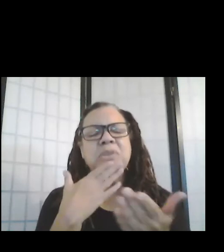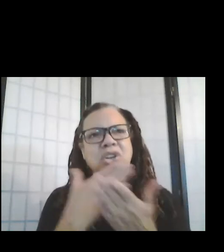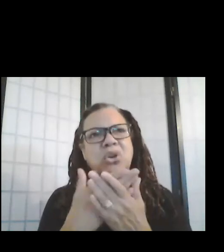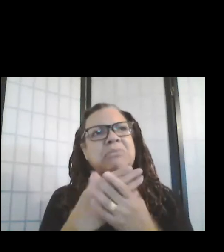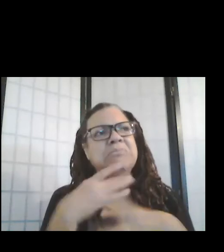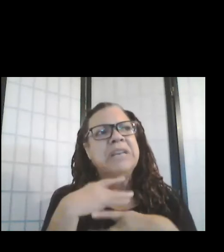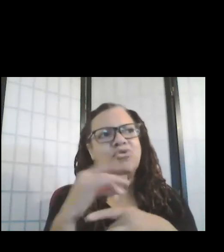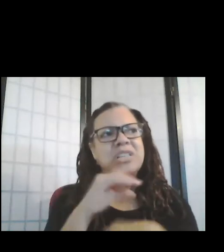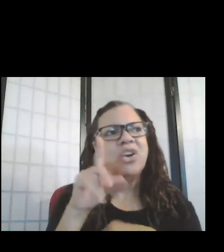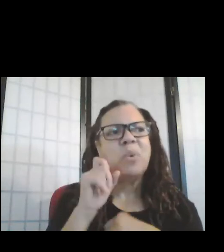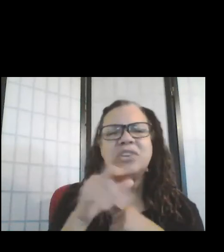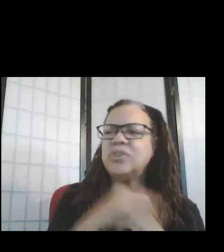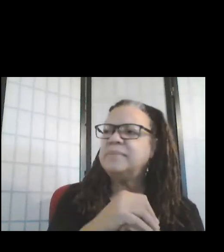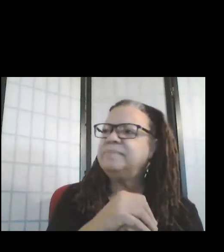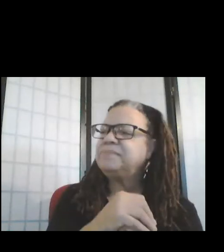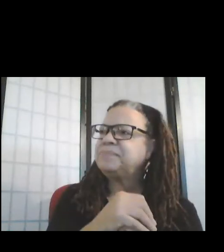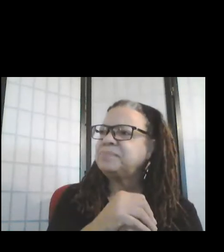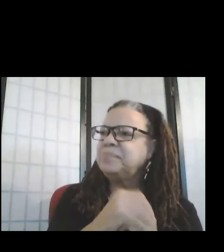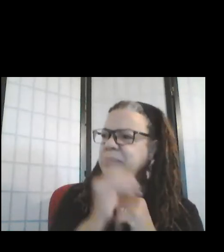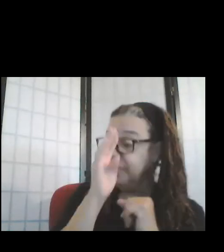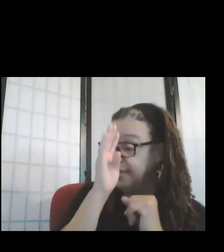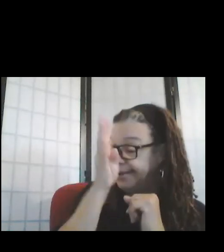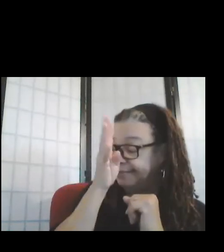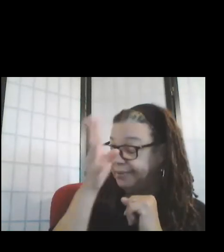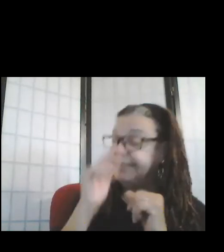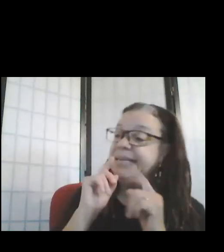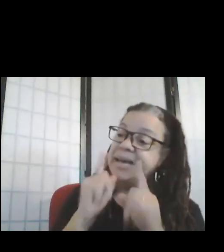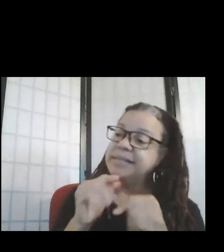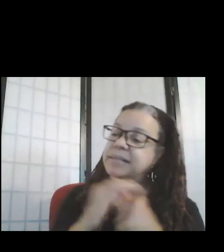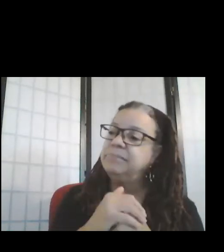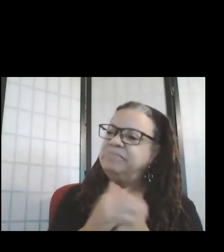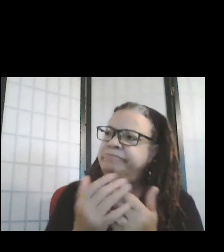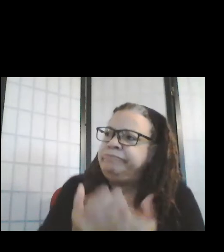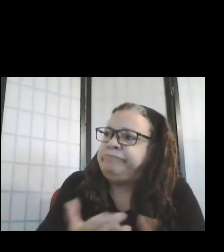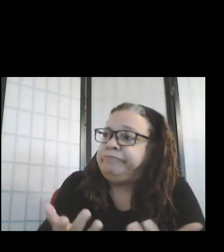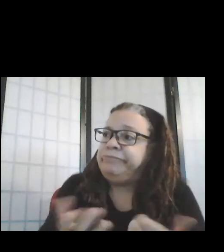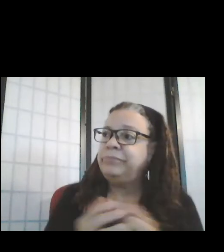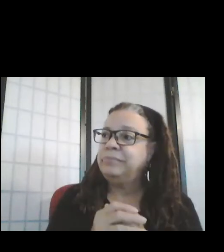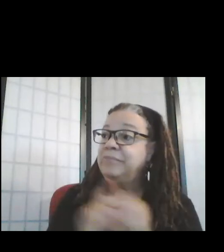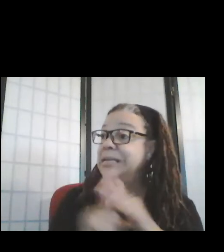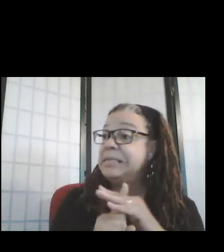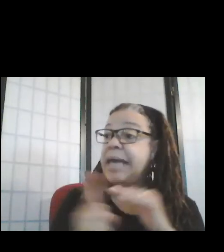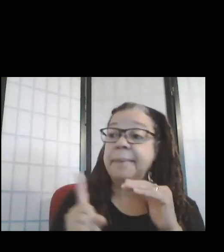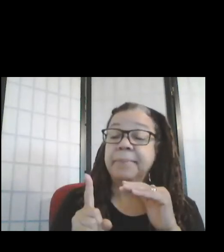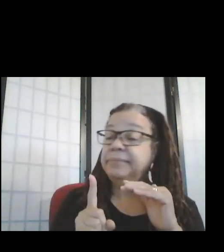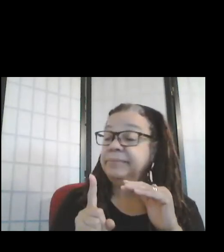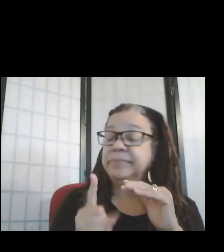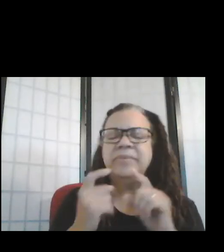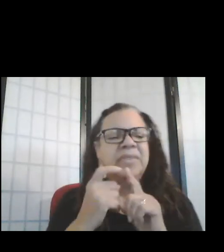asked. What he came up with for an answer, though, wasn't much. He shrugged. Escape. From